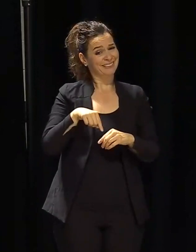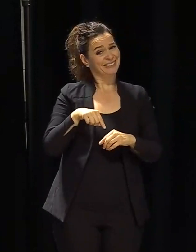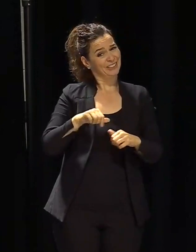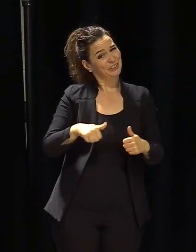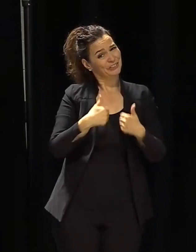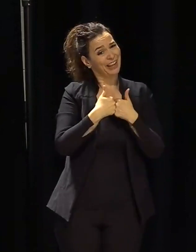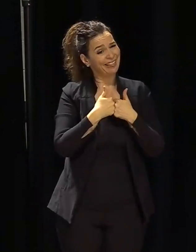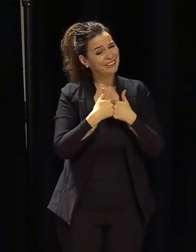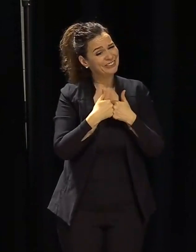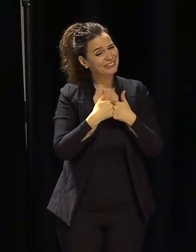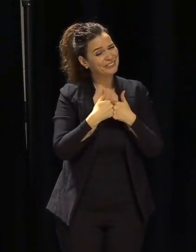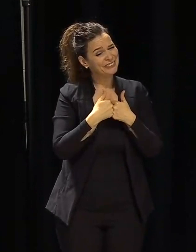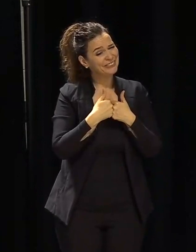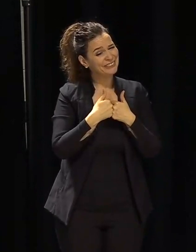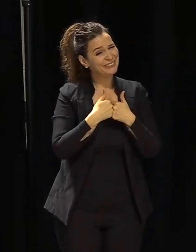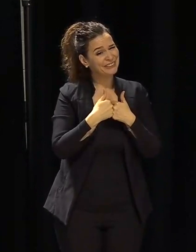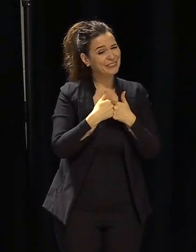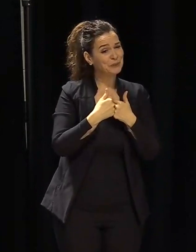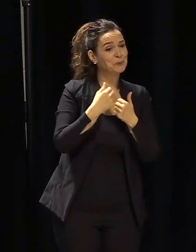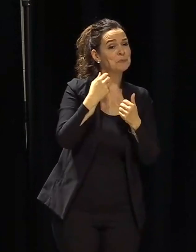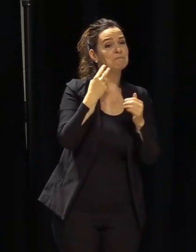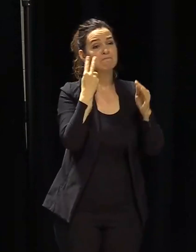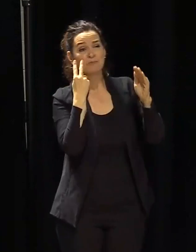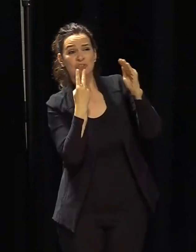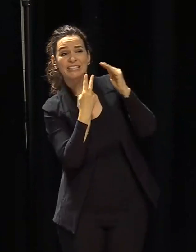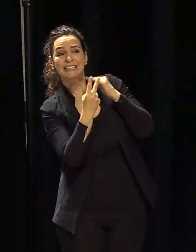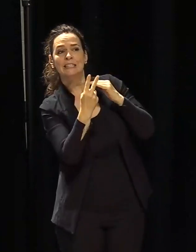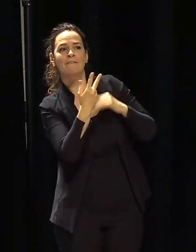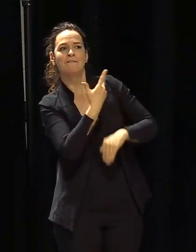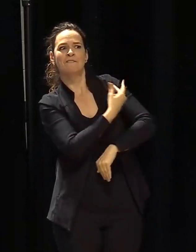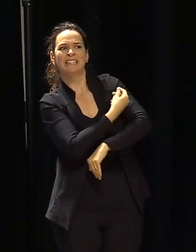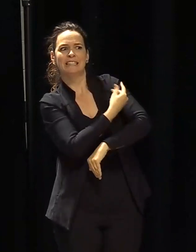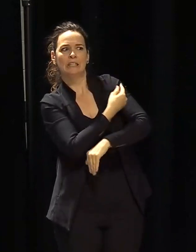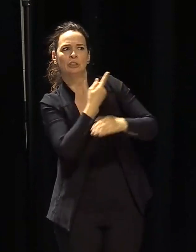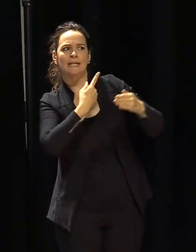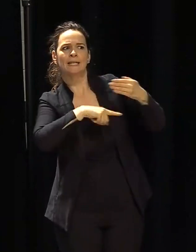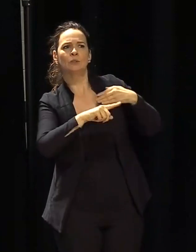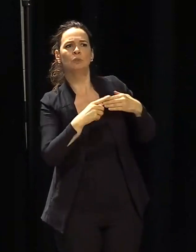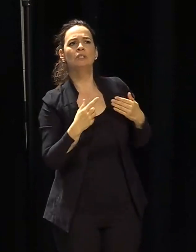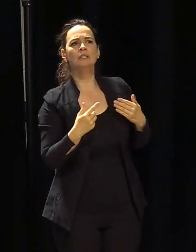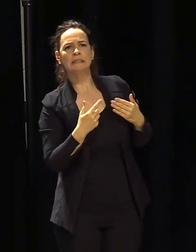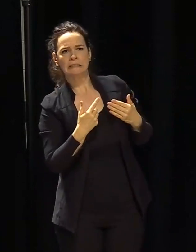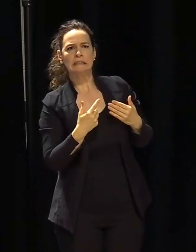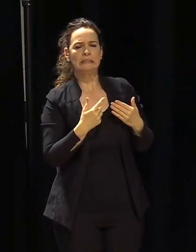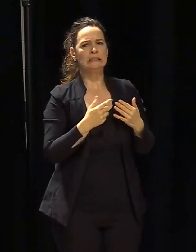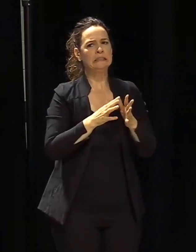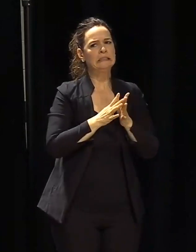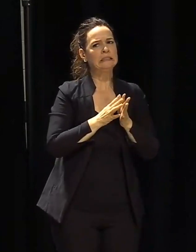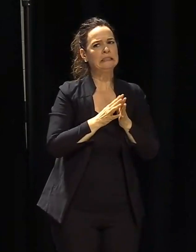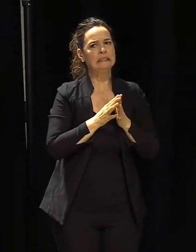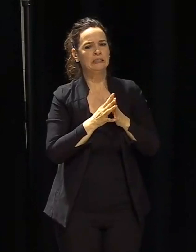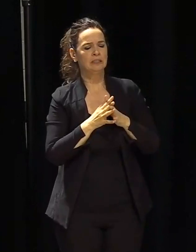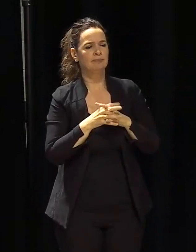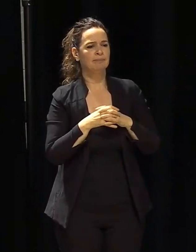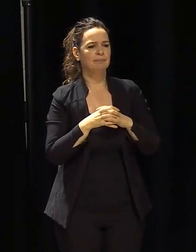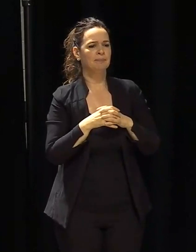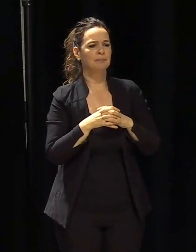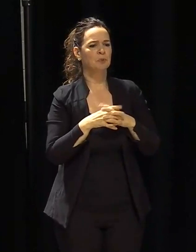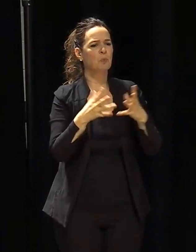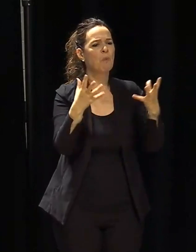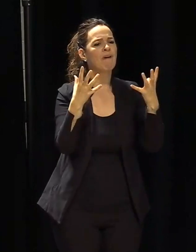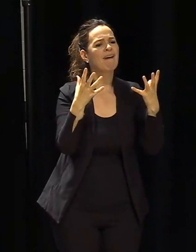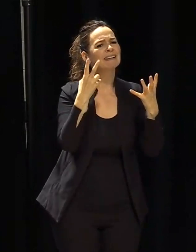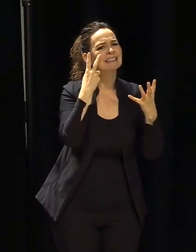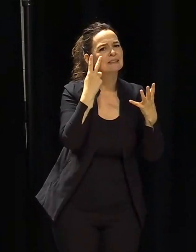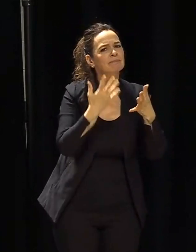really helping your most vulnerable in the immediate future here. Those are folks that have bad outcomes with this, and